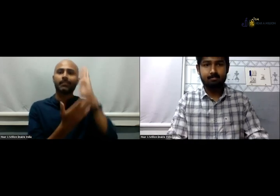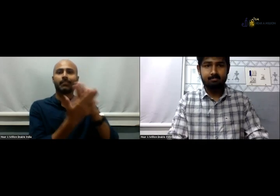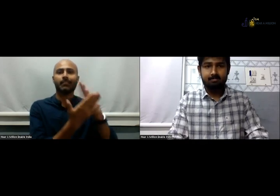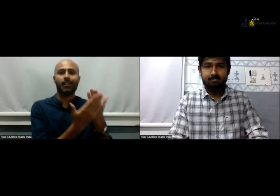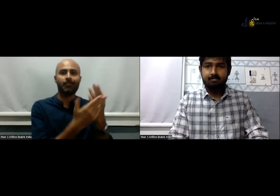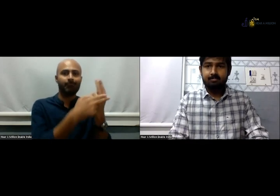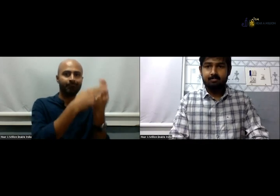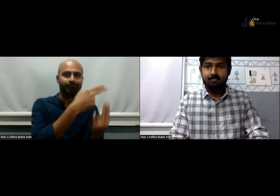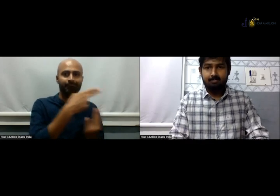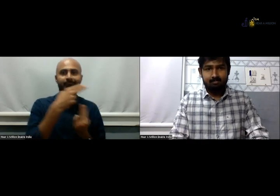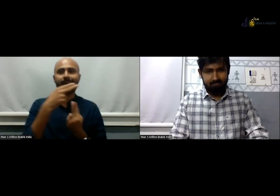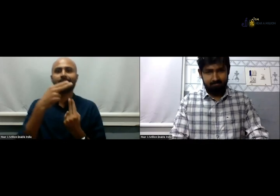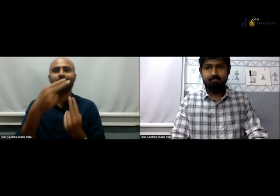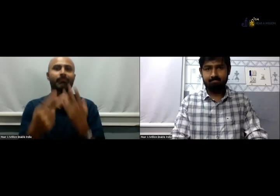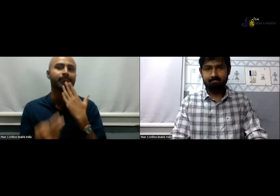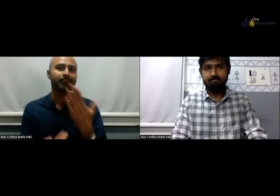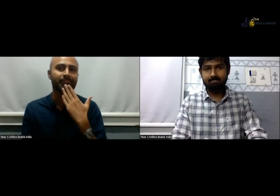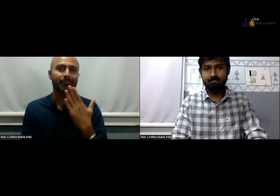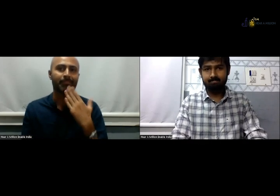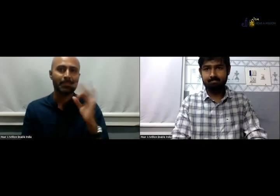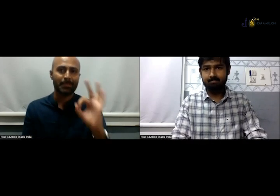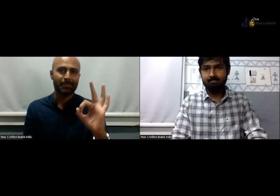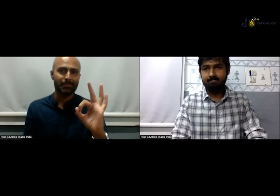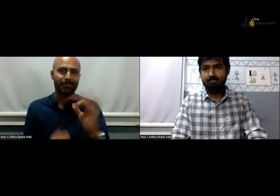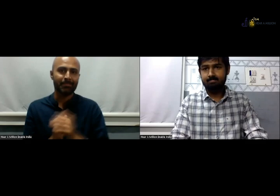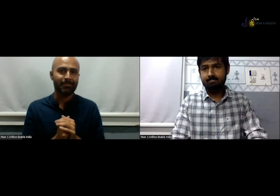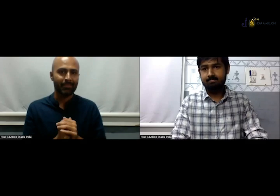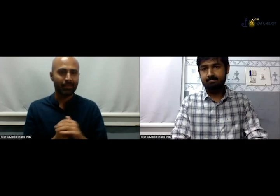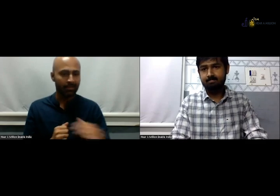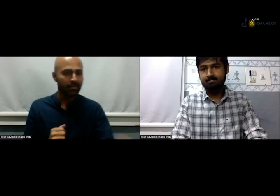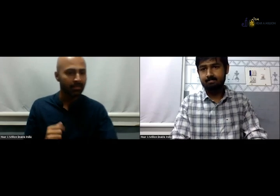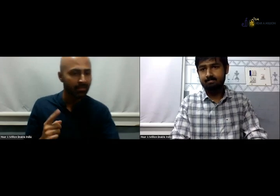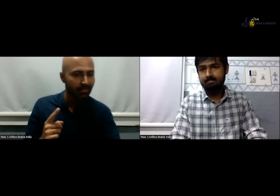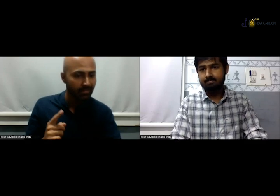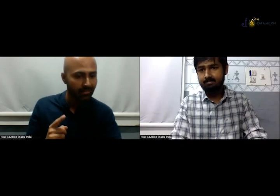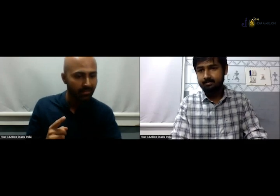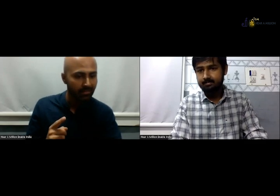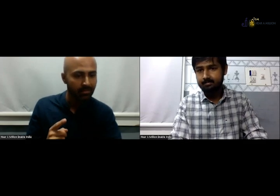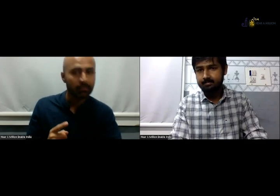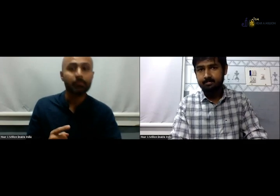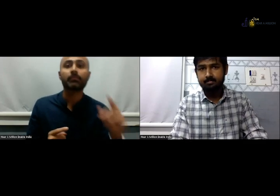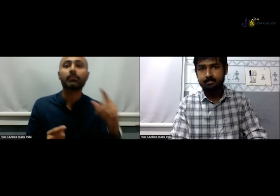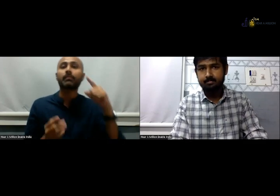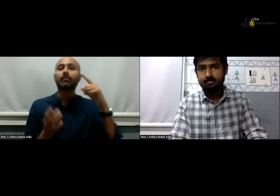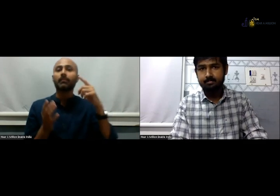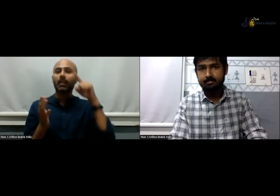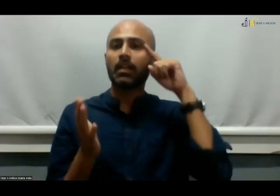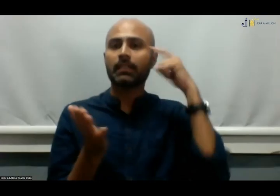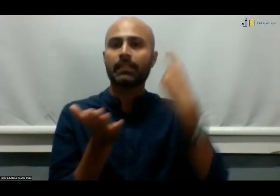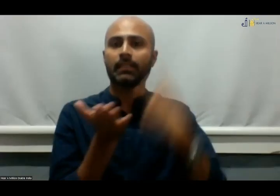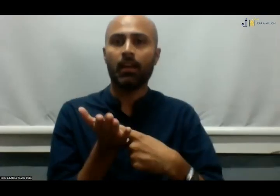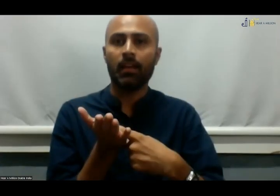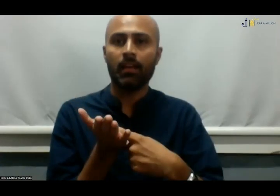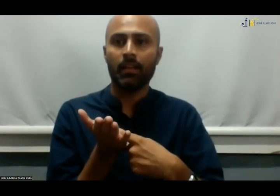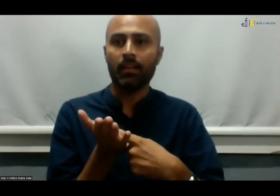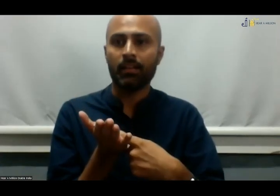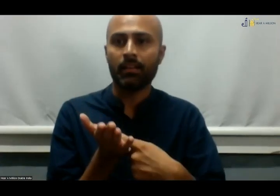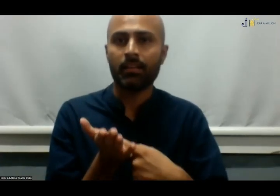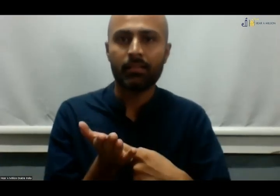Okay, so from Enable India, and it was from Haryana Welfare Society, Pallavi. That message was from there. Tushar is saying.